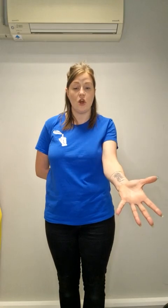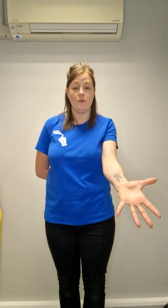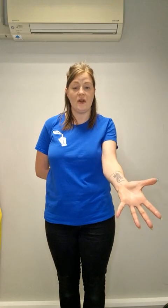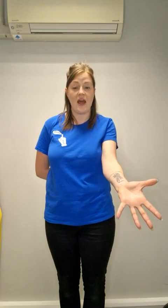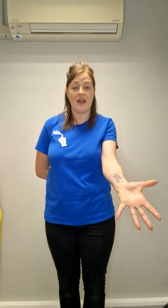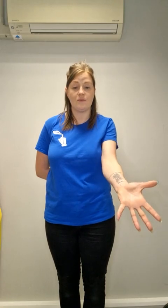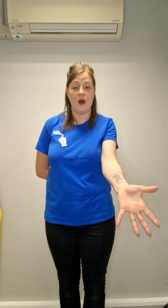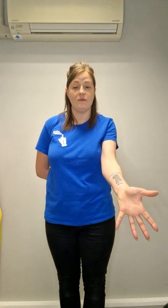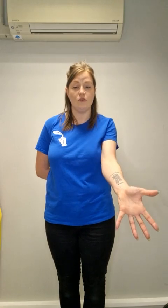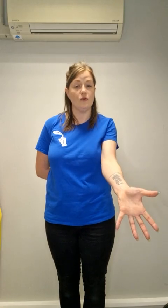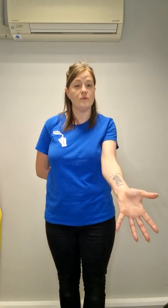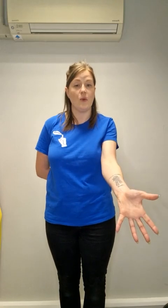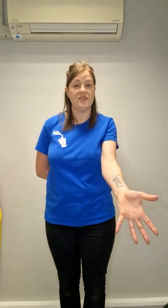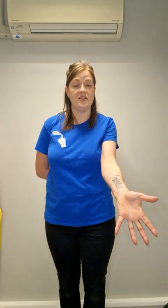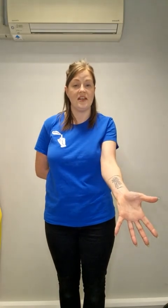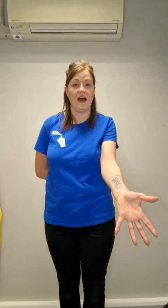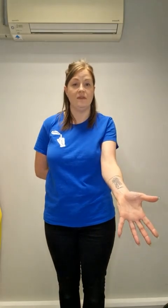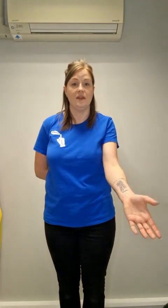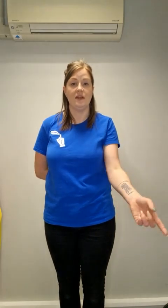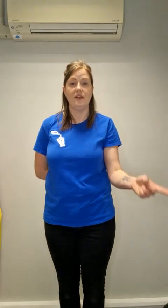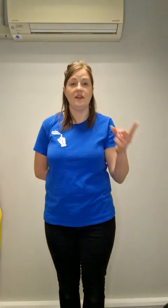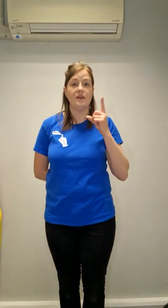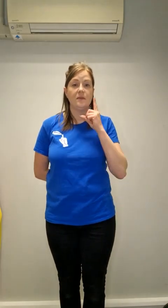open hand, palm forward pointing down.